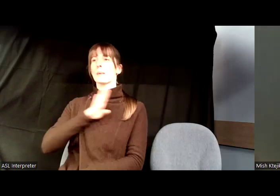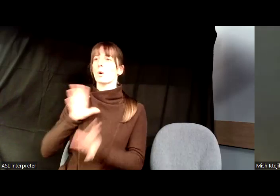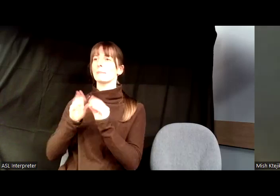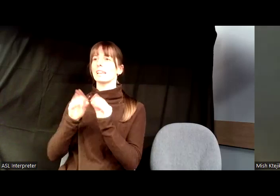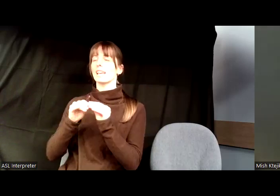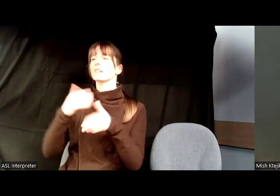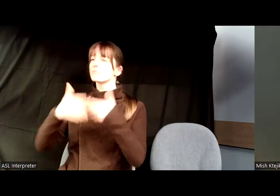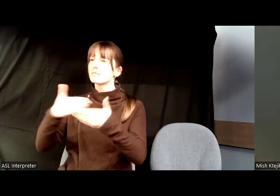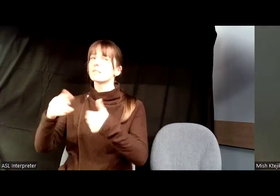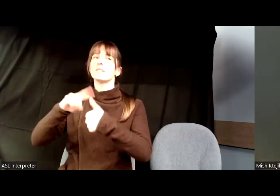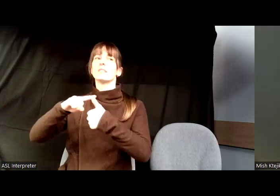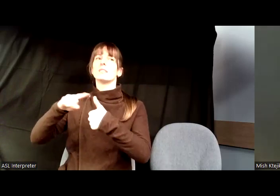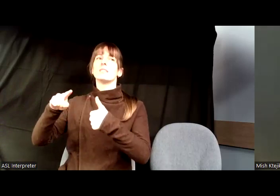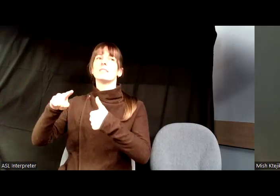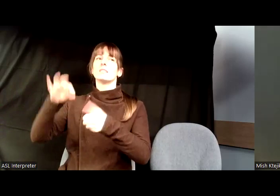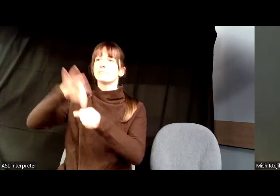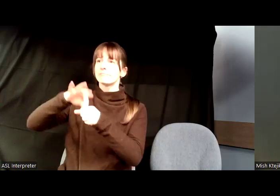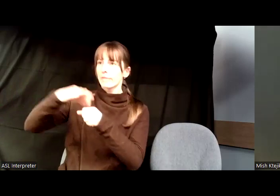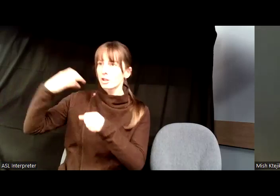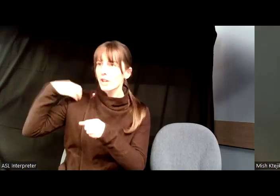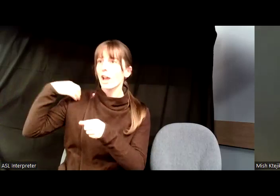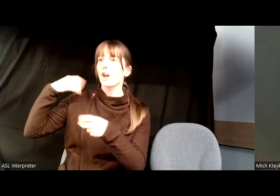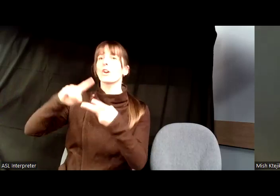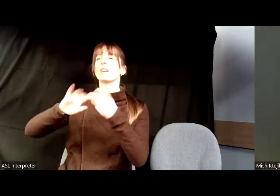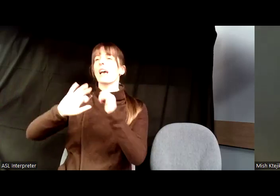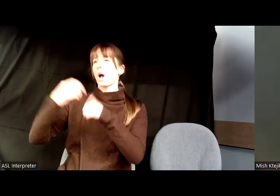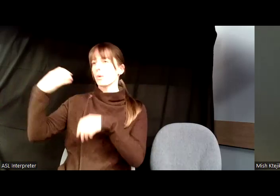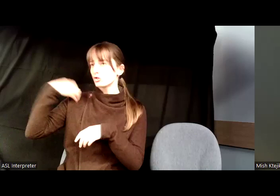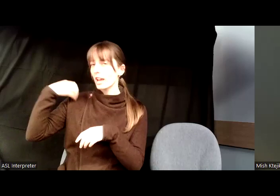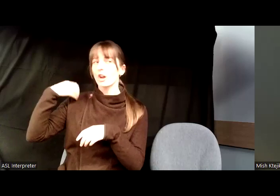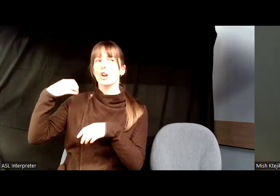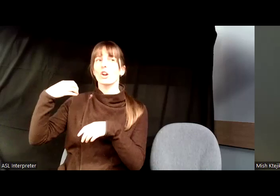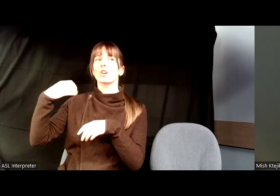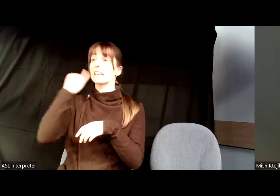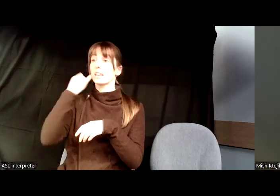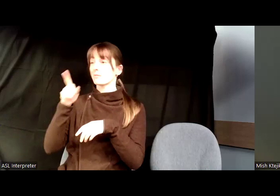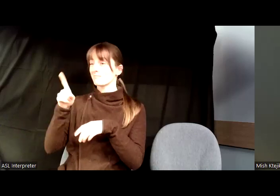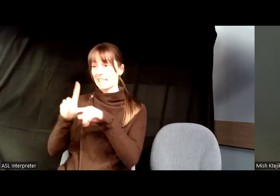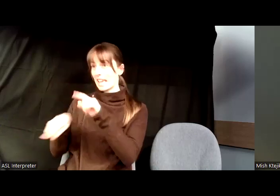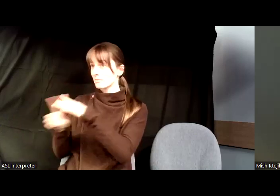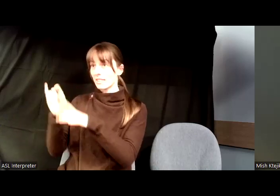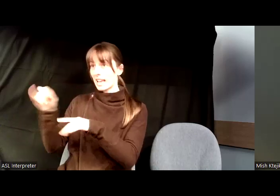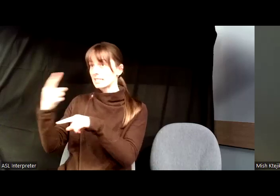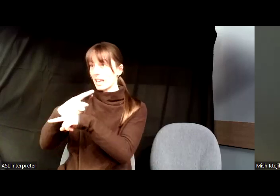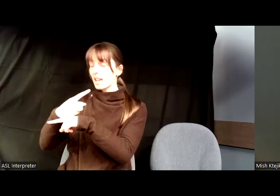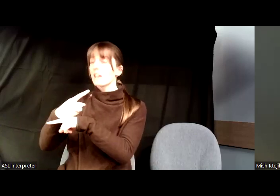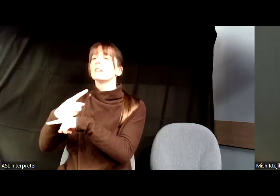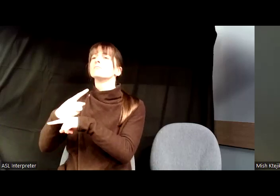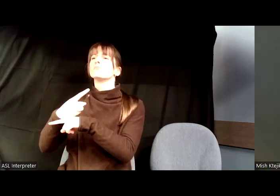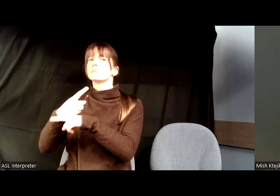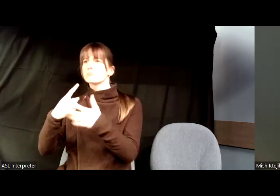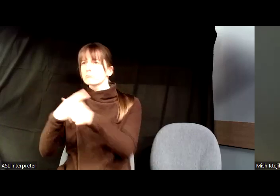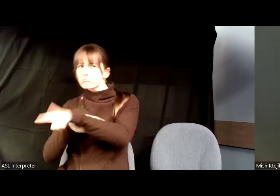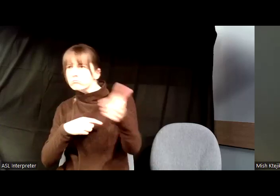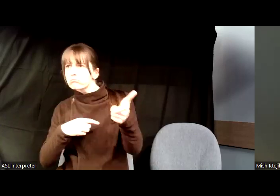chair, how the chair, if the chair can't attend, how the board